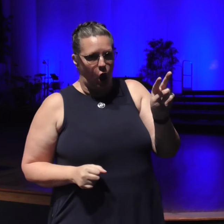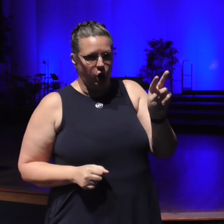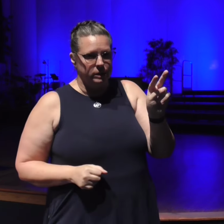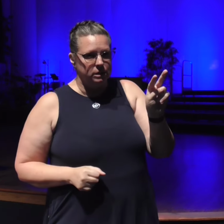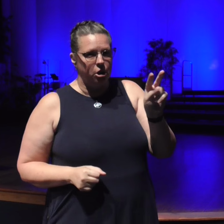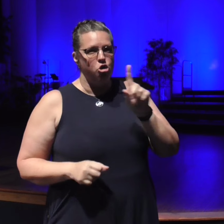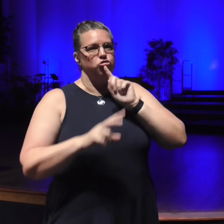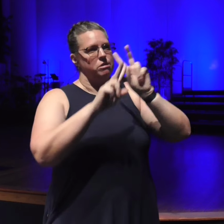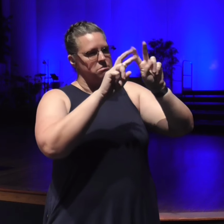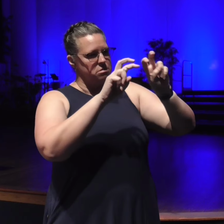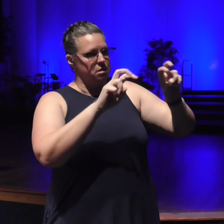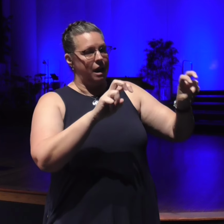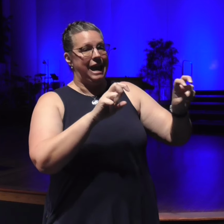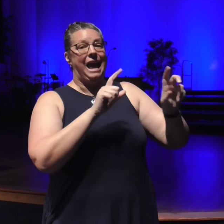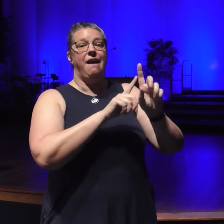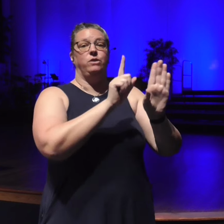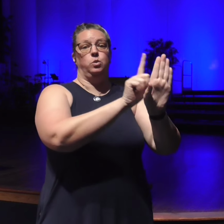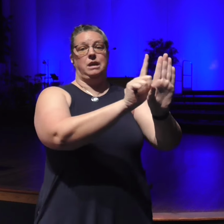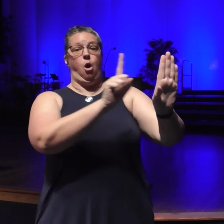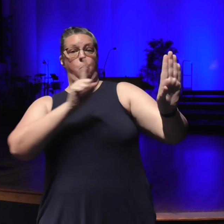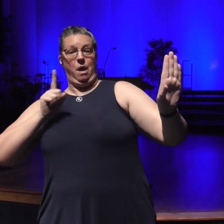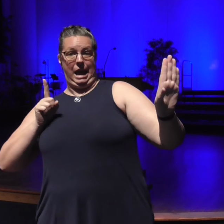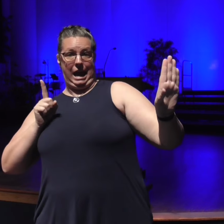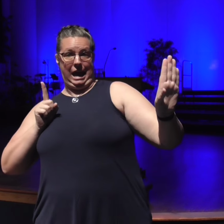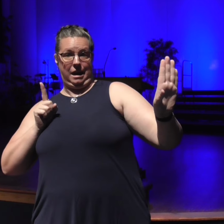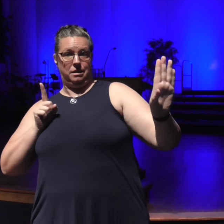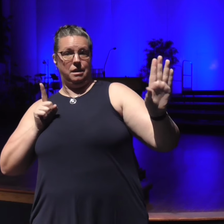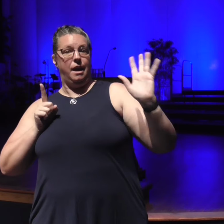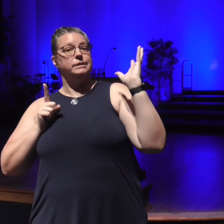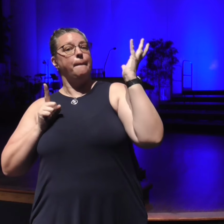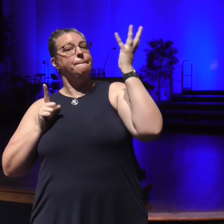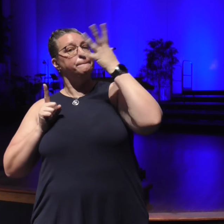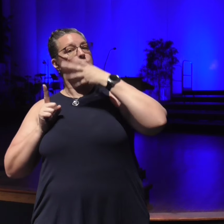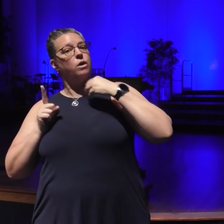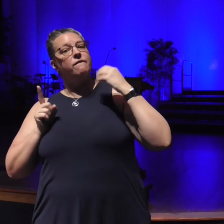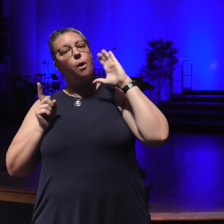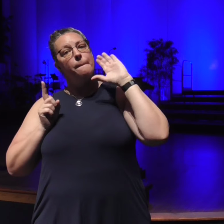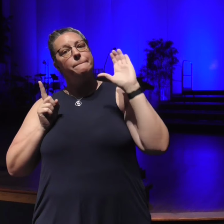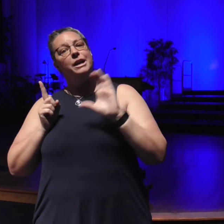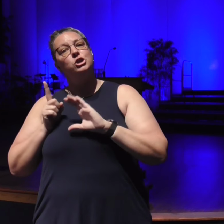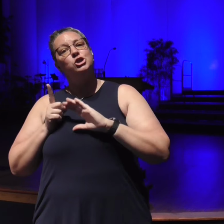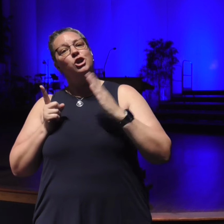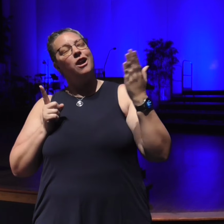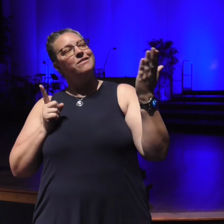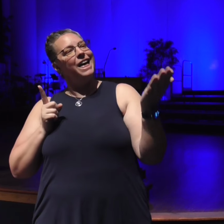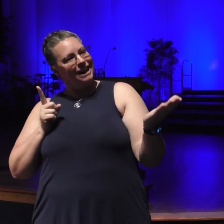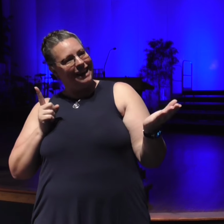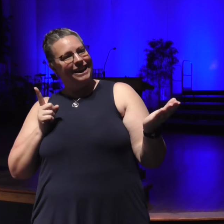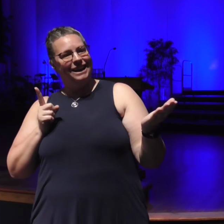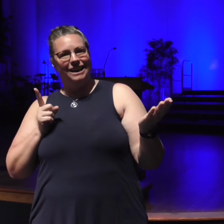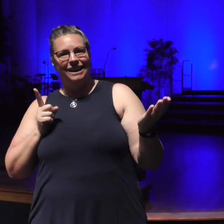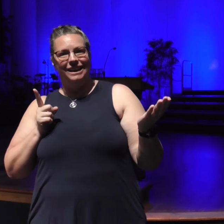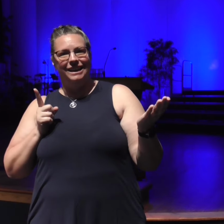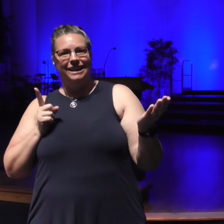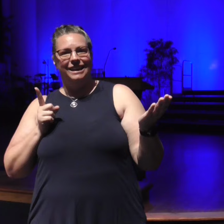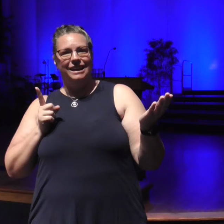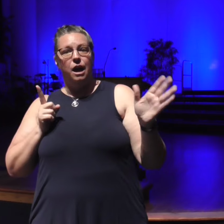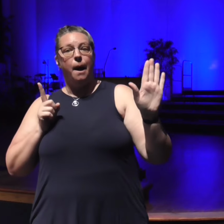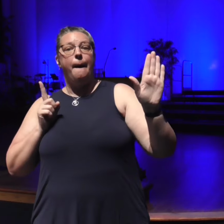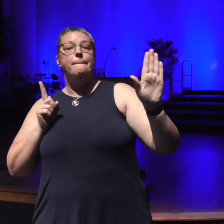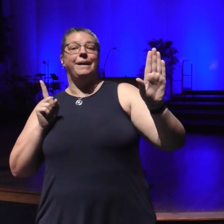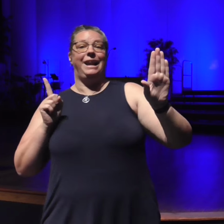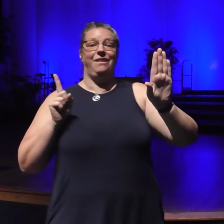you stand away from it, you get a beautiful picture of whatever is on that tapestry.